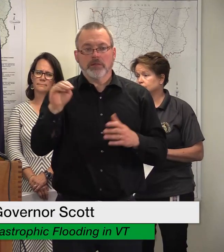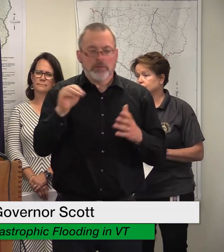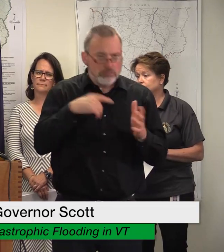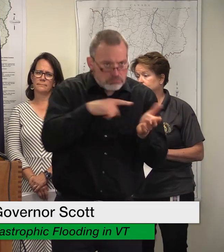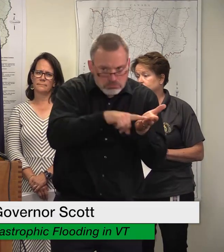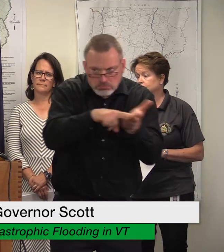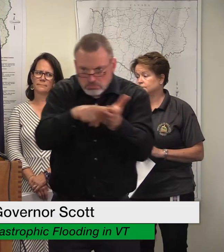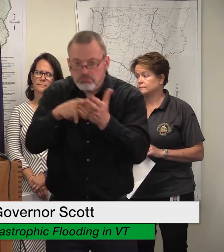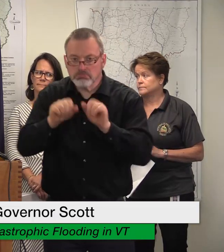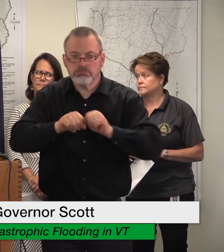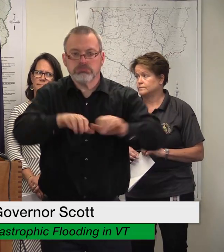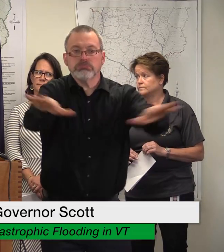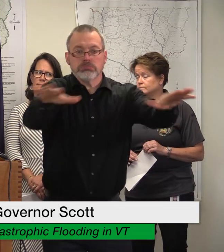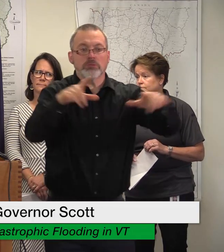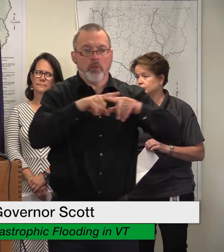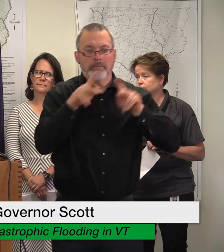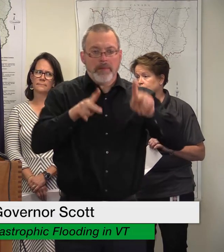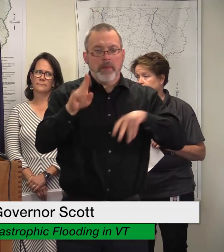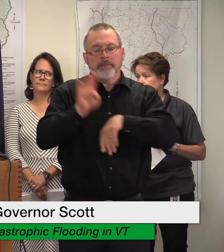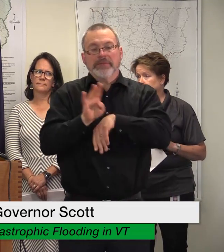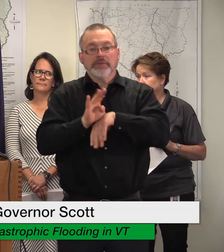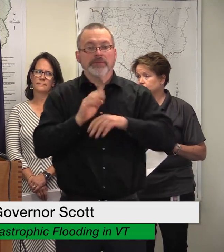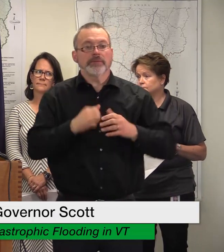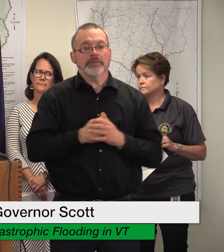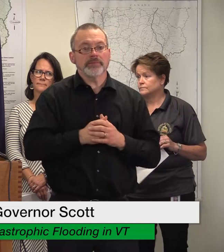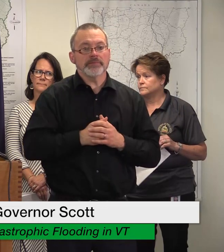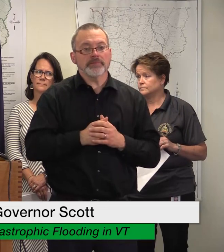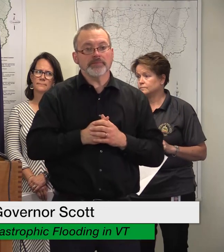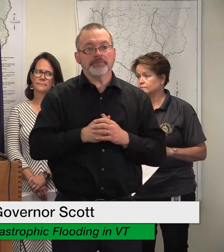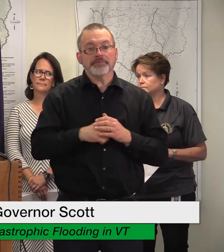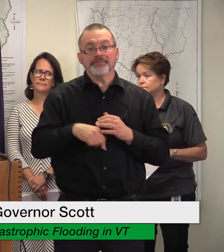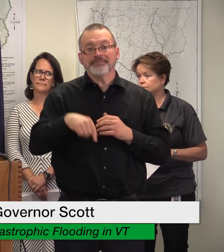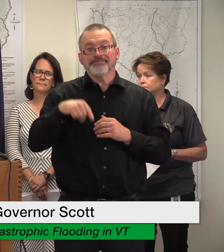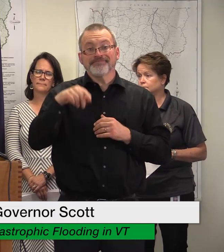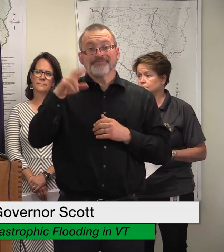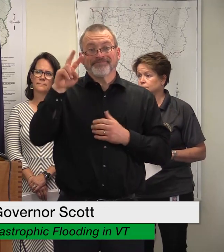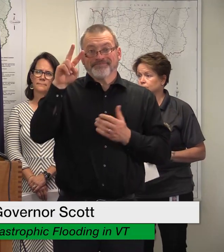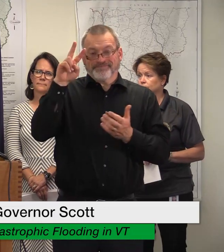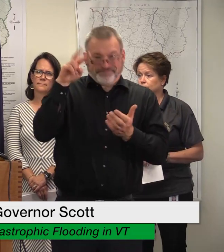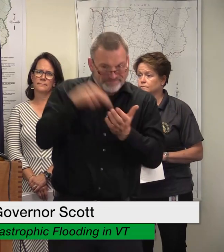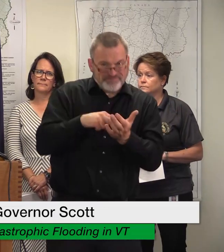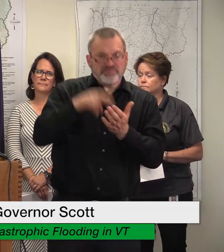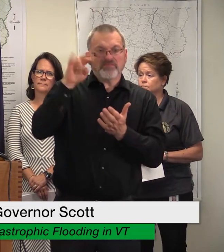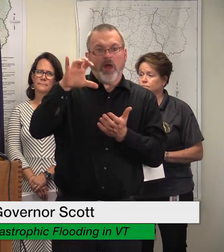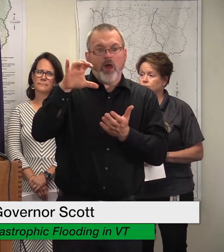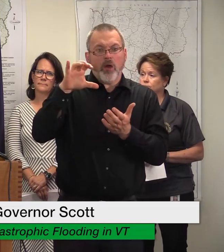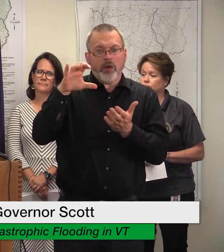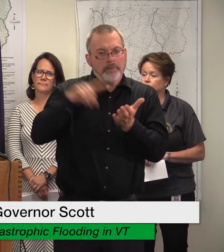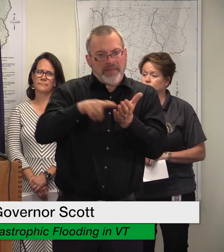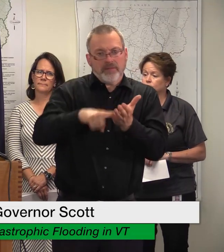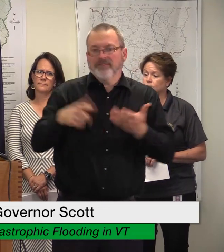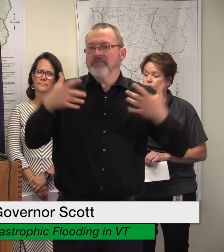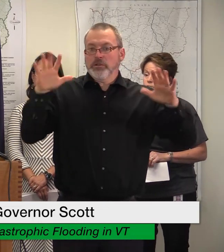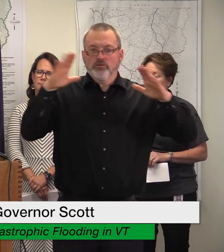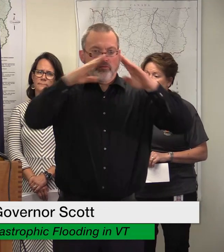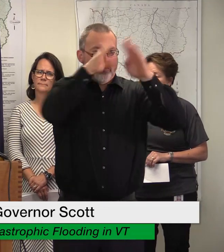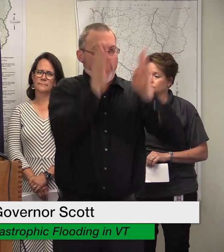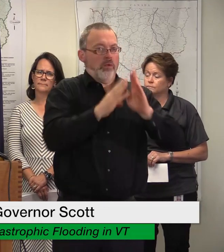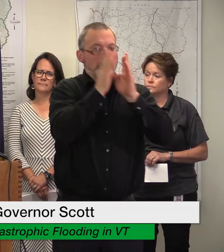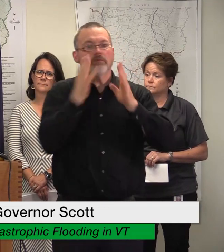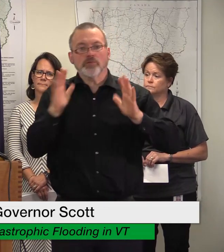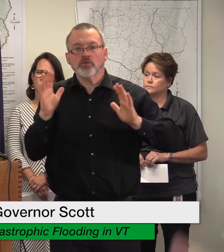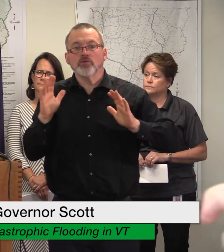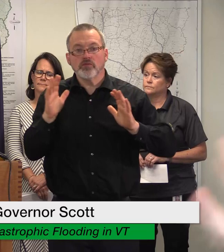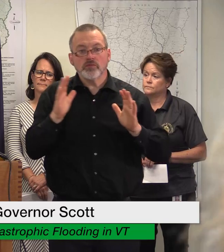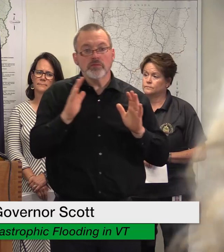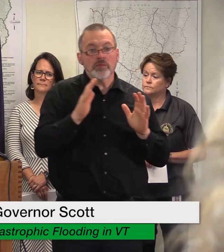Over 2,722 home inspections have been requested, and we've completed 2,200 of those.